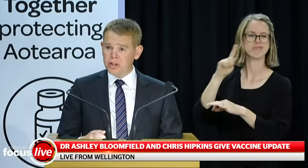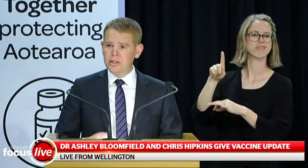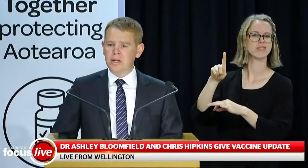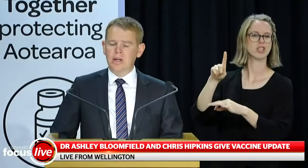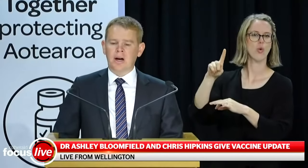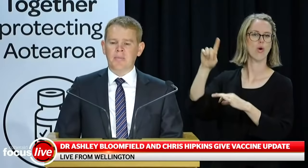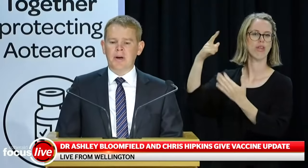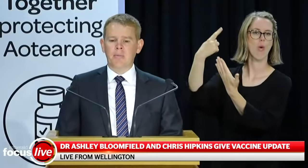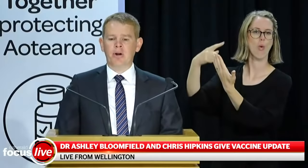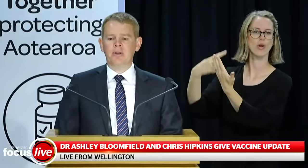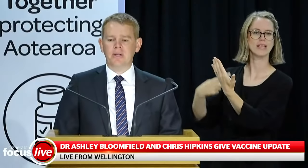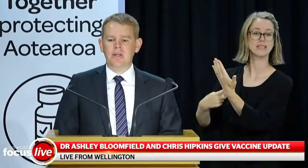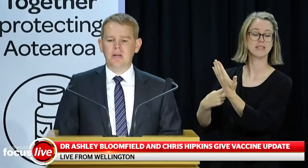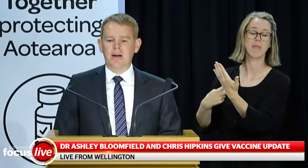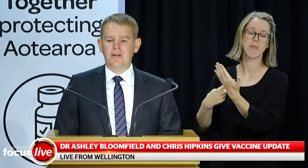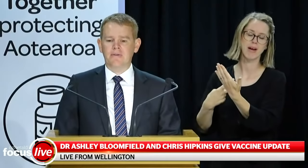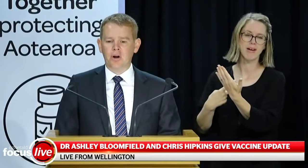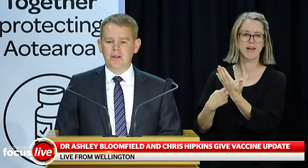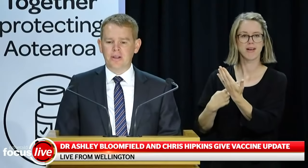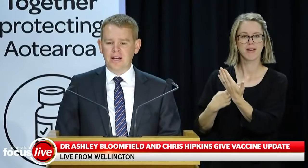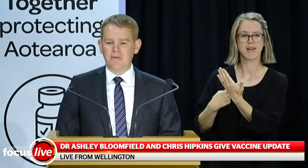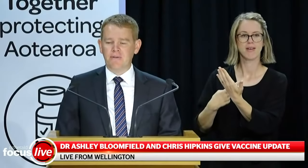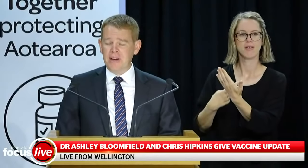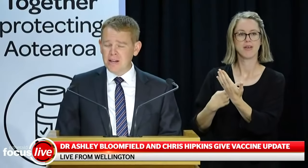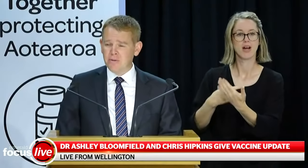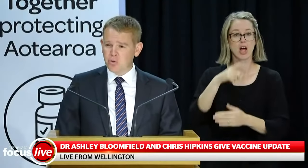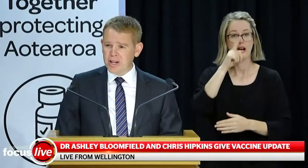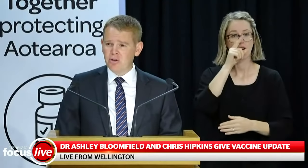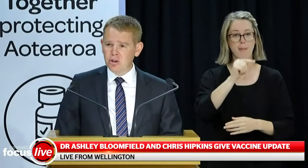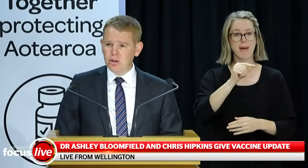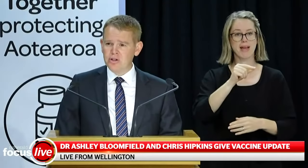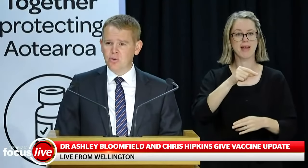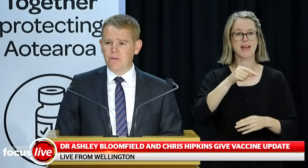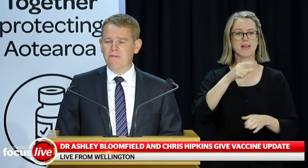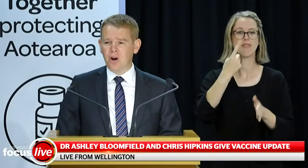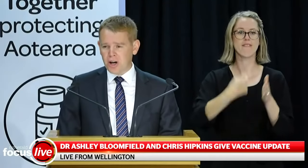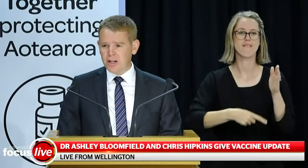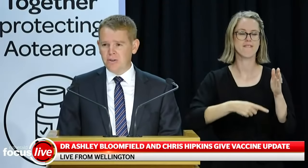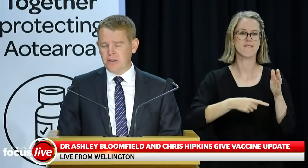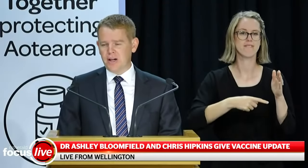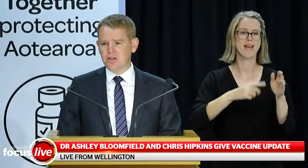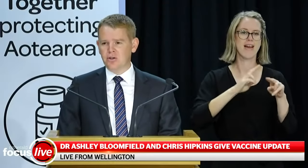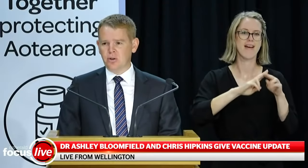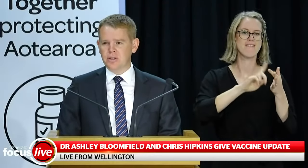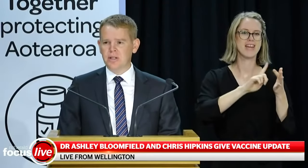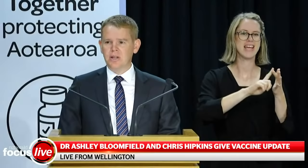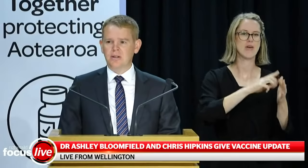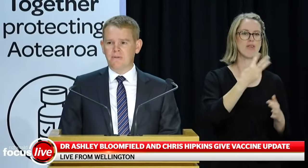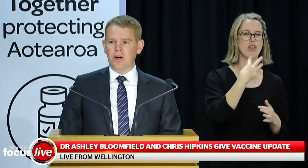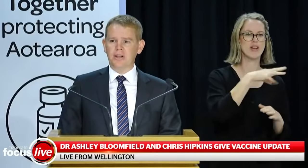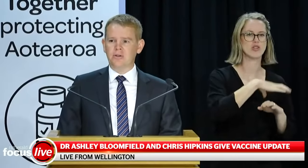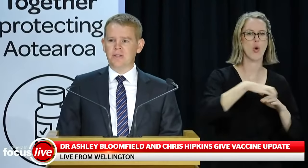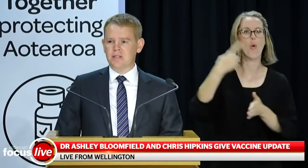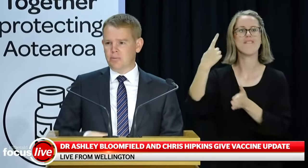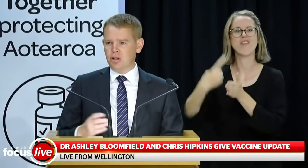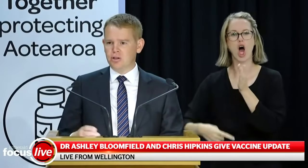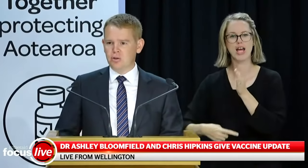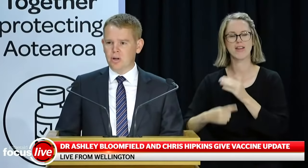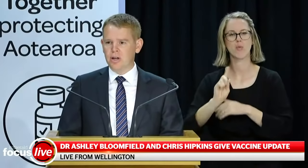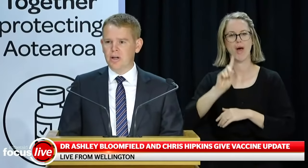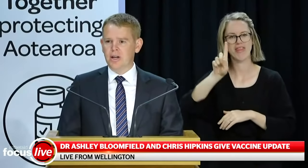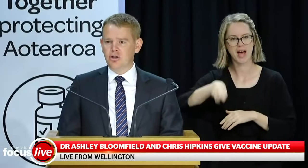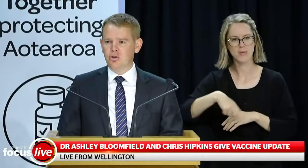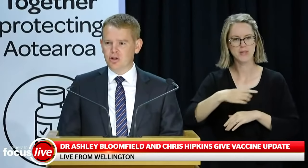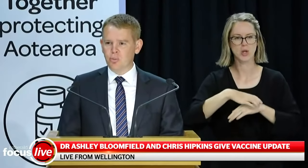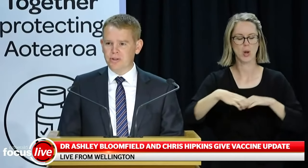COVID-19 orders. At the moment, they can have a fee of $300 or a fine of $1,000. The fine is obviously subject